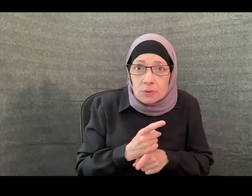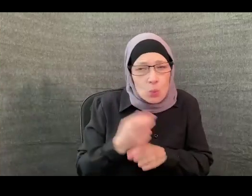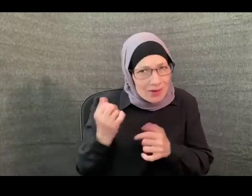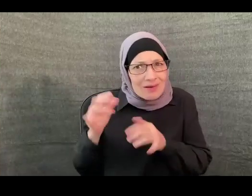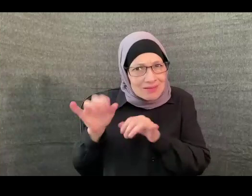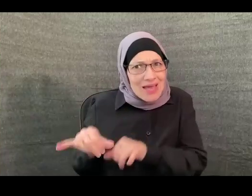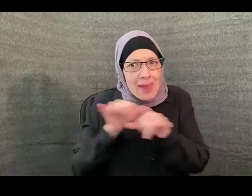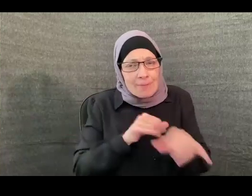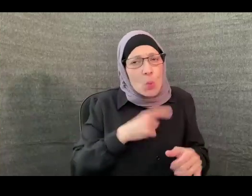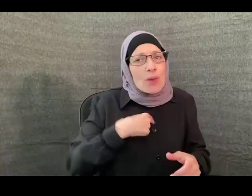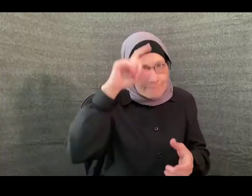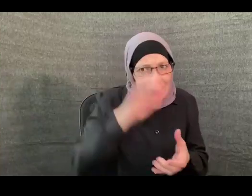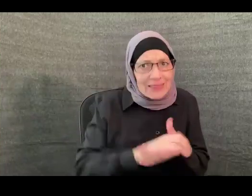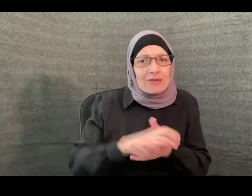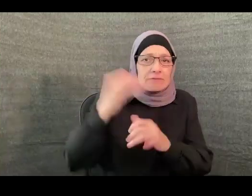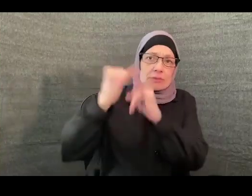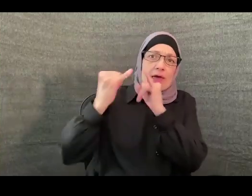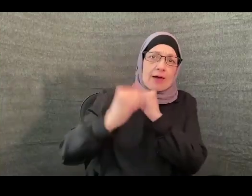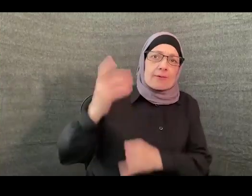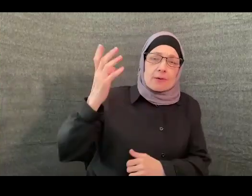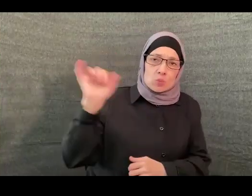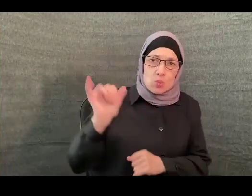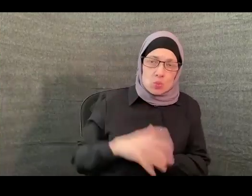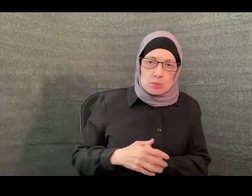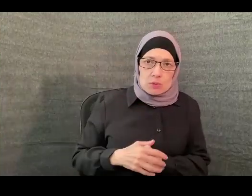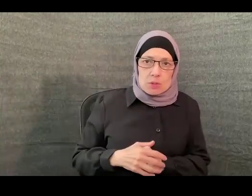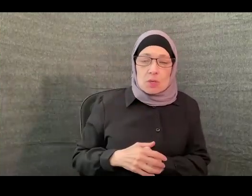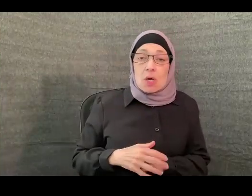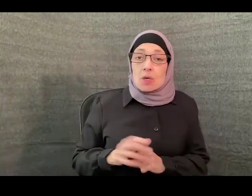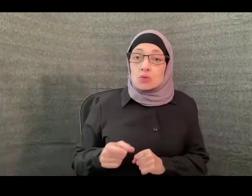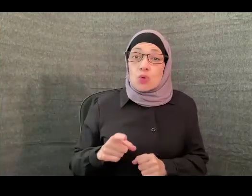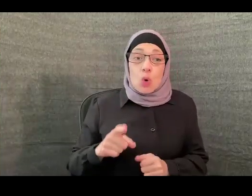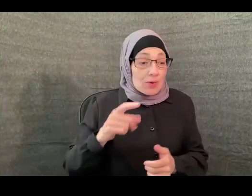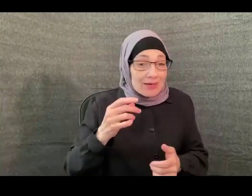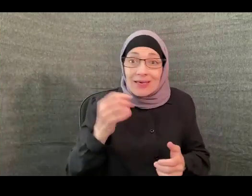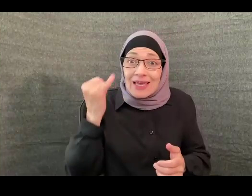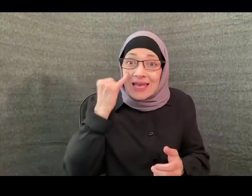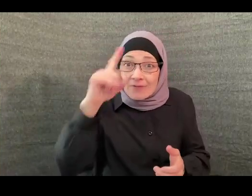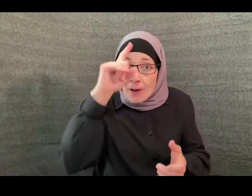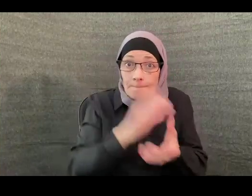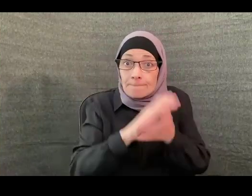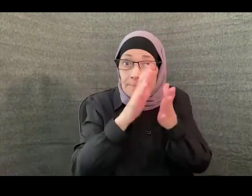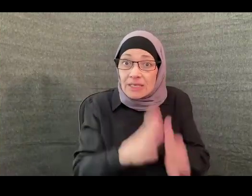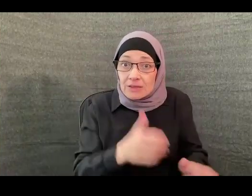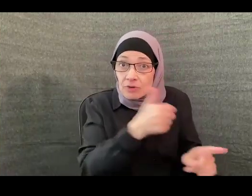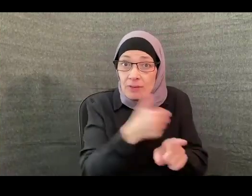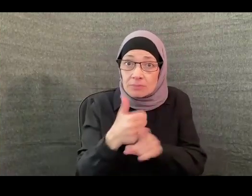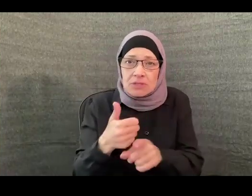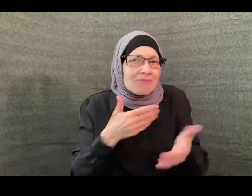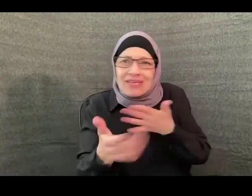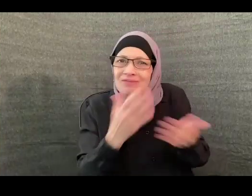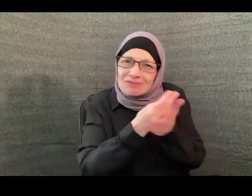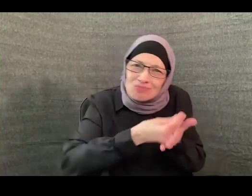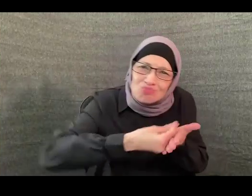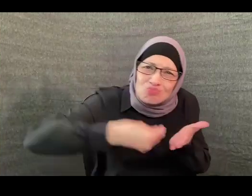But the believers, even those who are living, swimming in the billions of dollars,